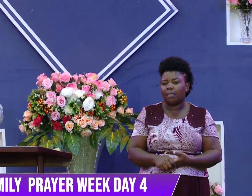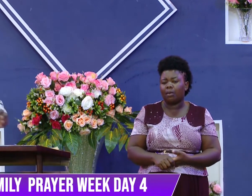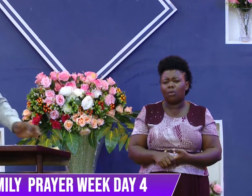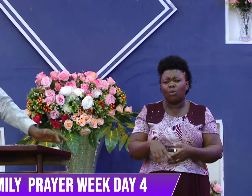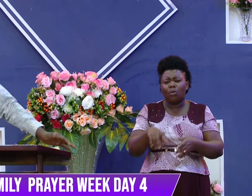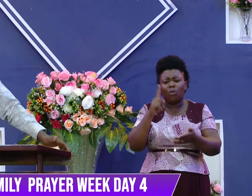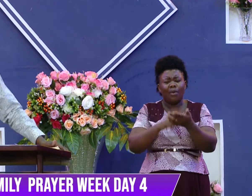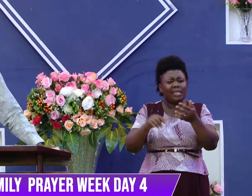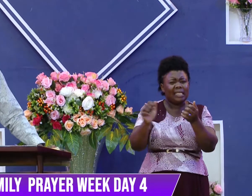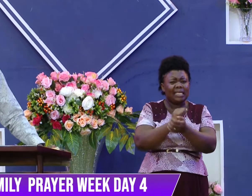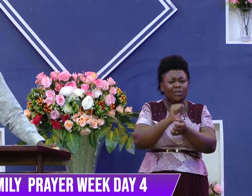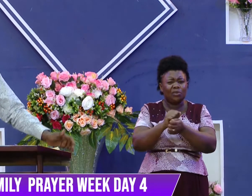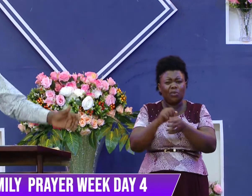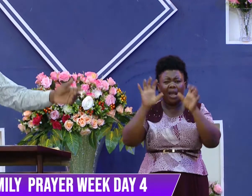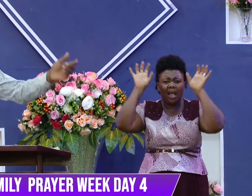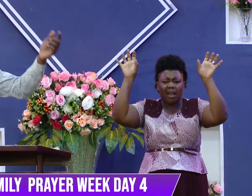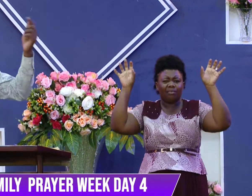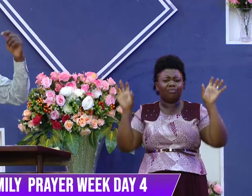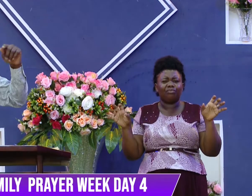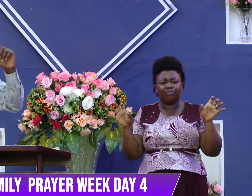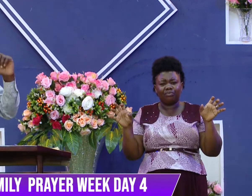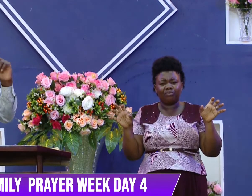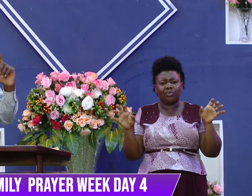What do you think strike down Samson?